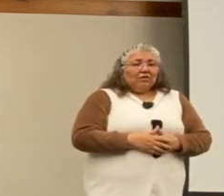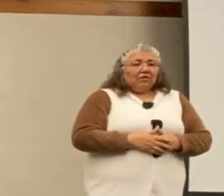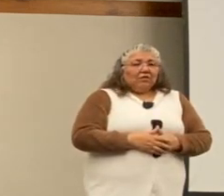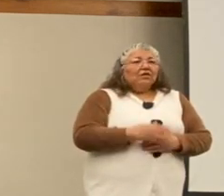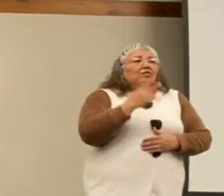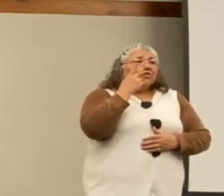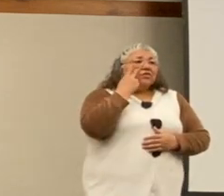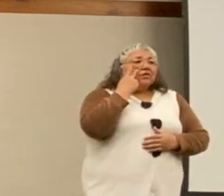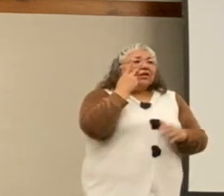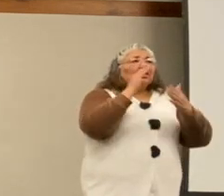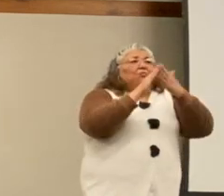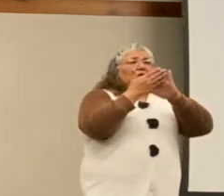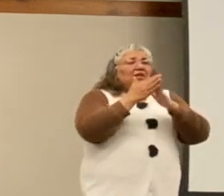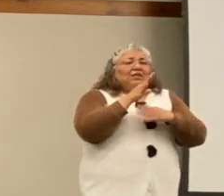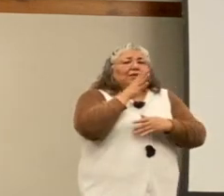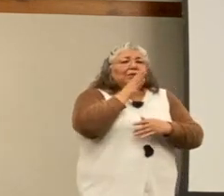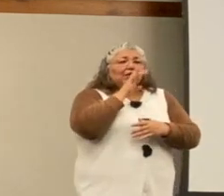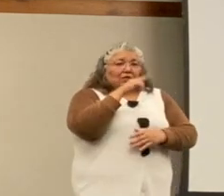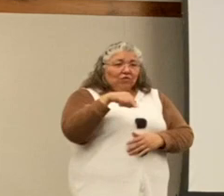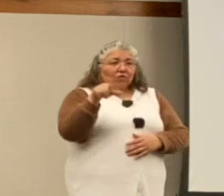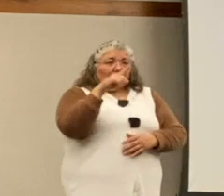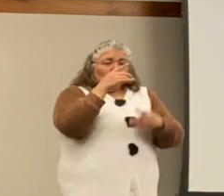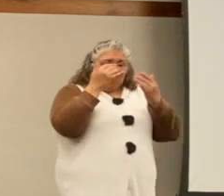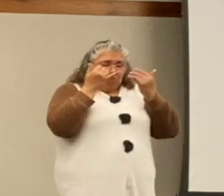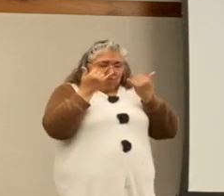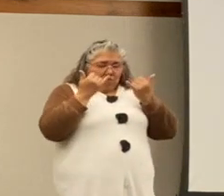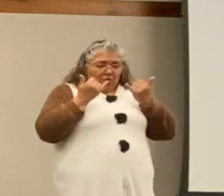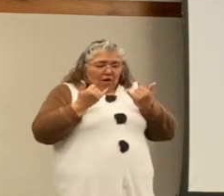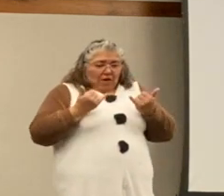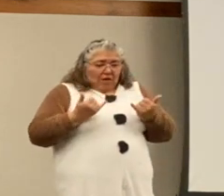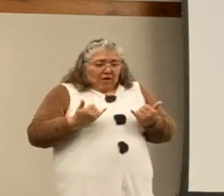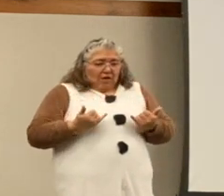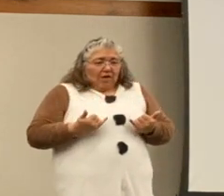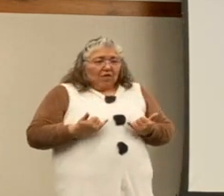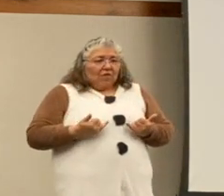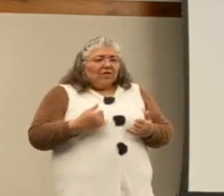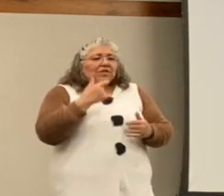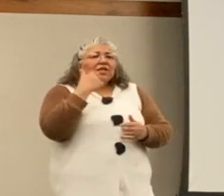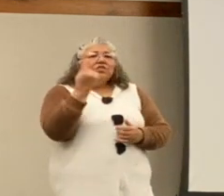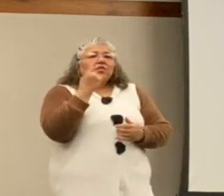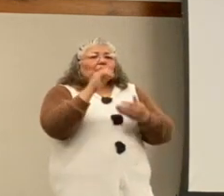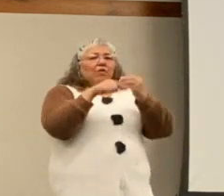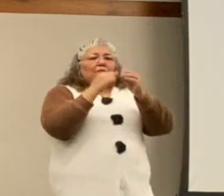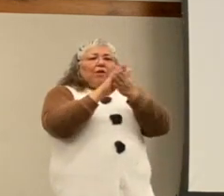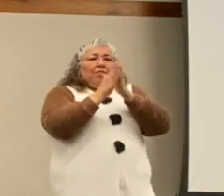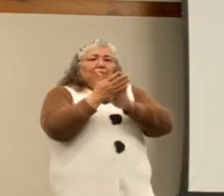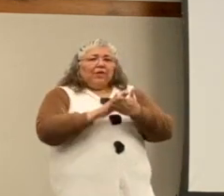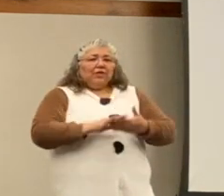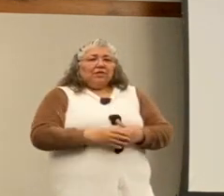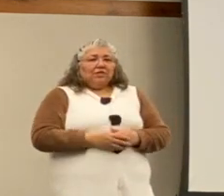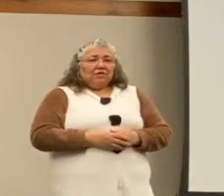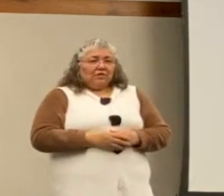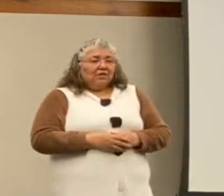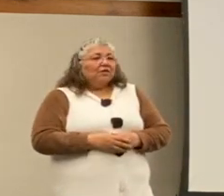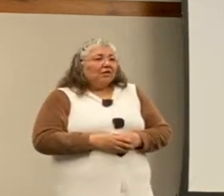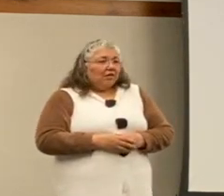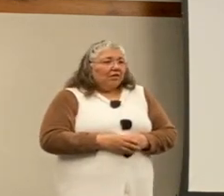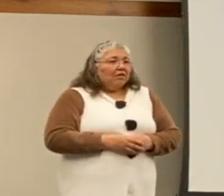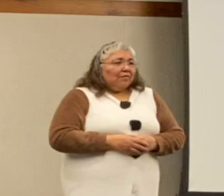You see, peace is speaking to you right now. Say, there's something about peace. Something about